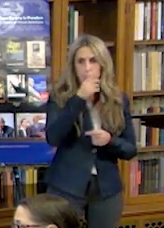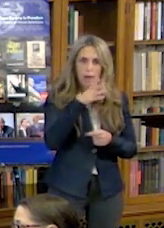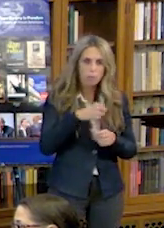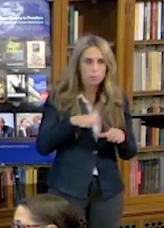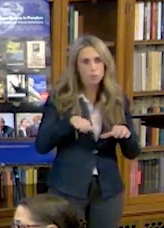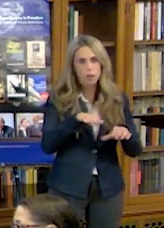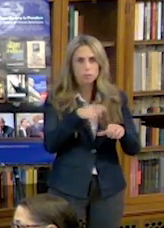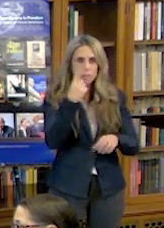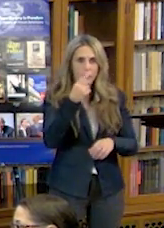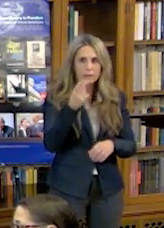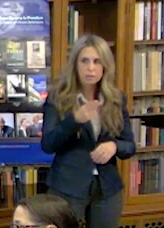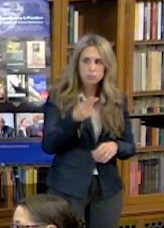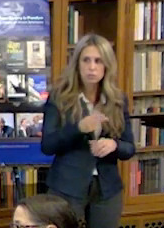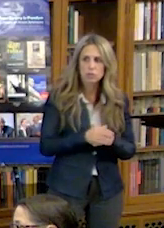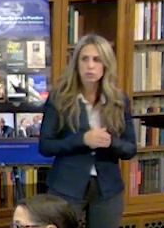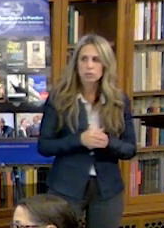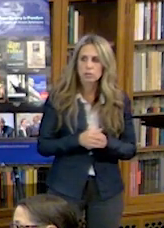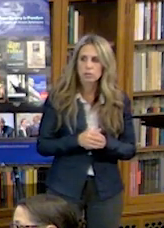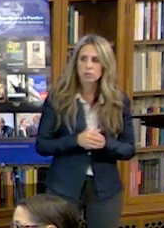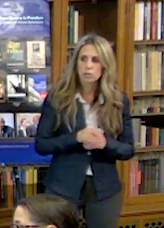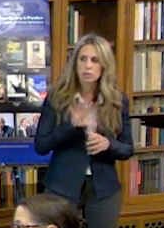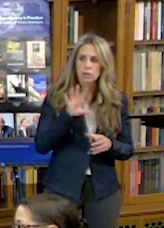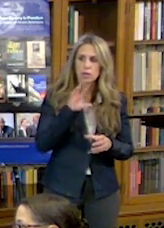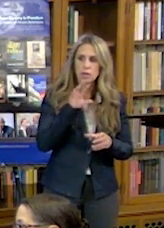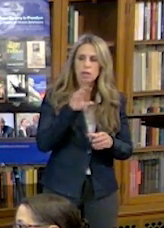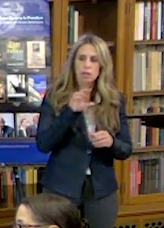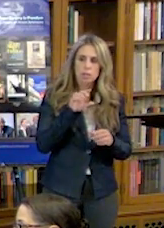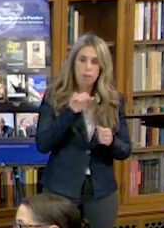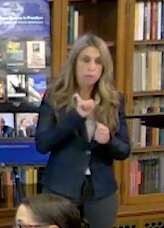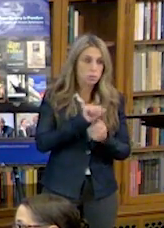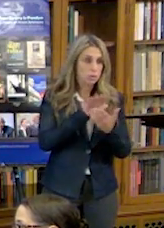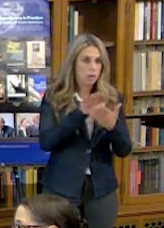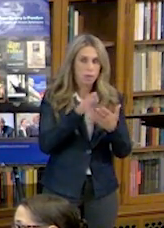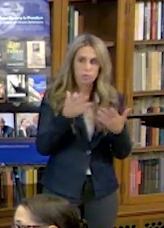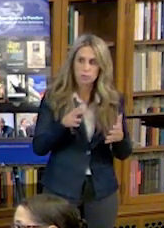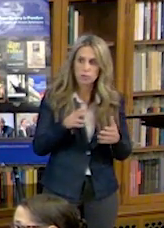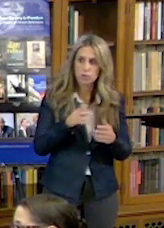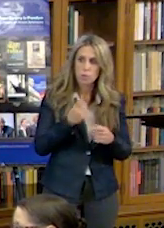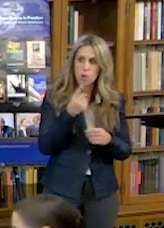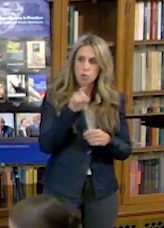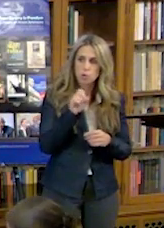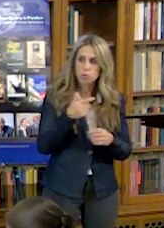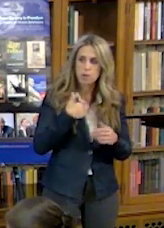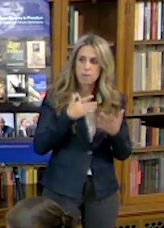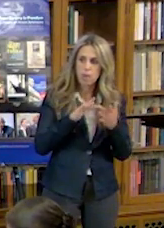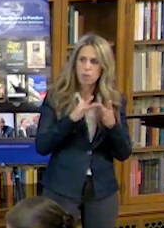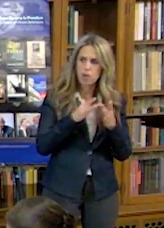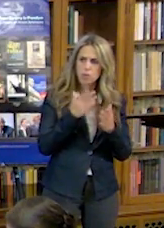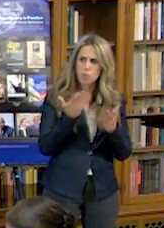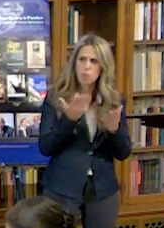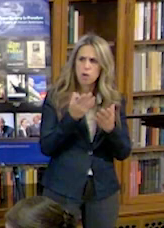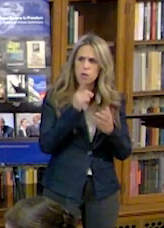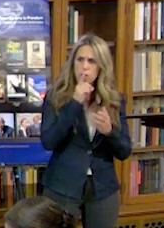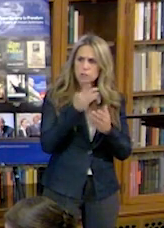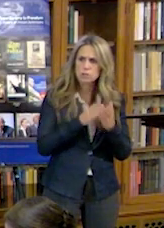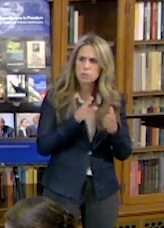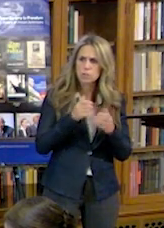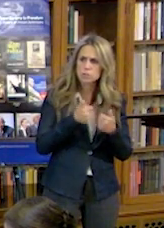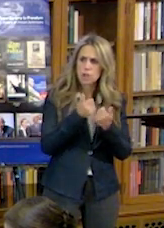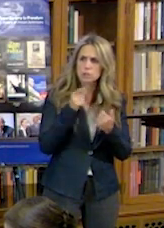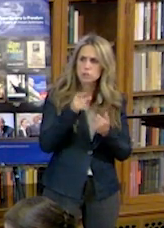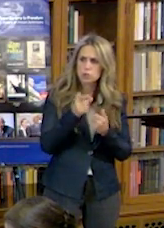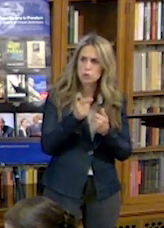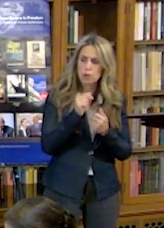black history and so I'm sure that's something that you all have encountered to some extent but one of the questions that we have online here are what are some of the challenges you have